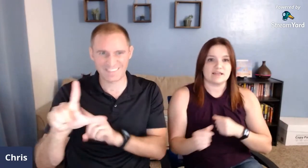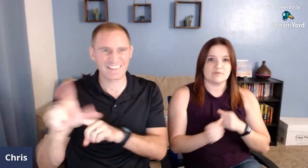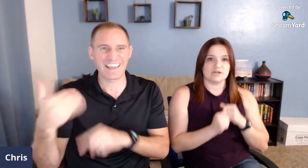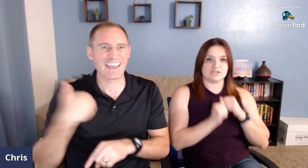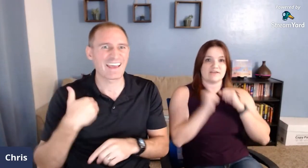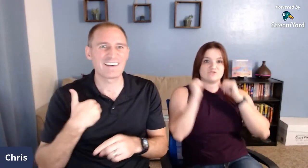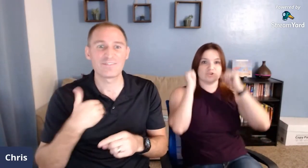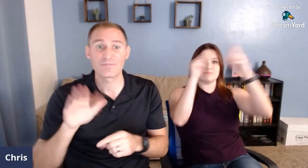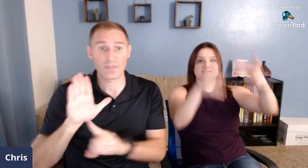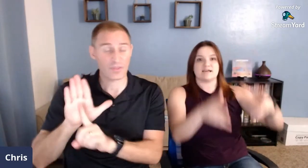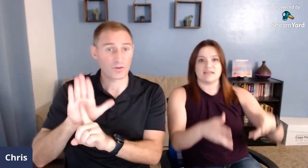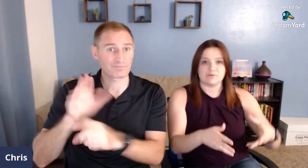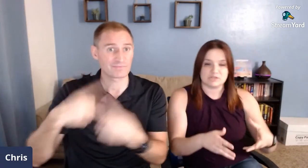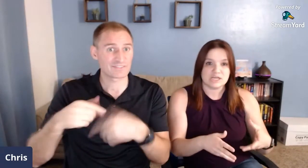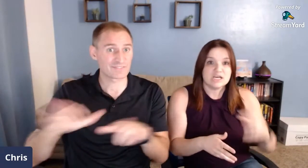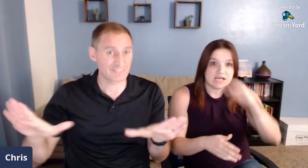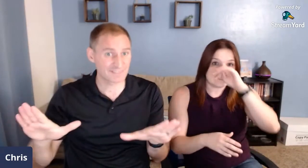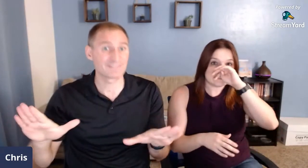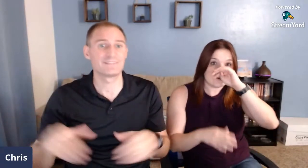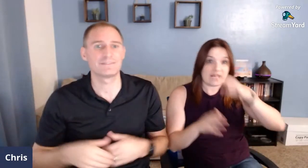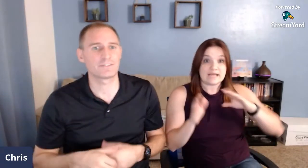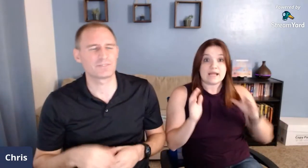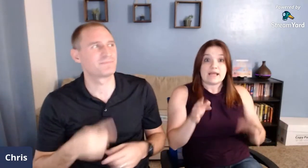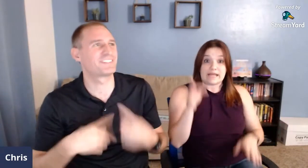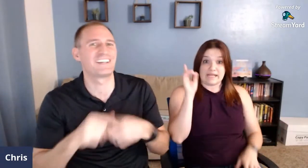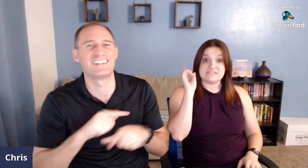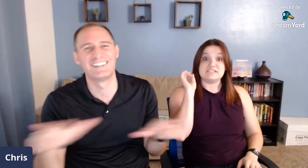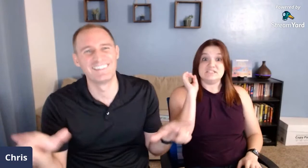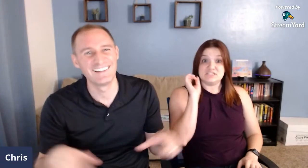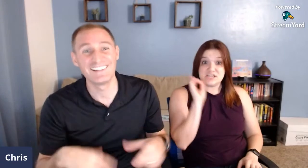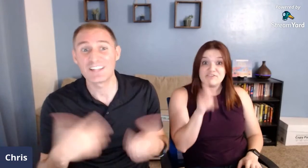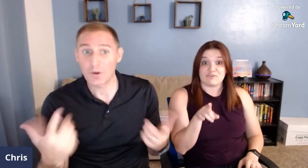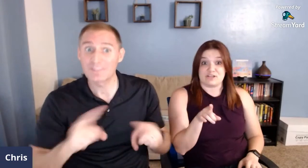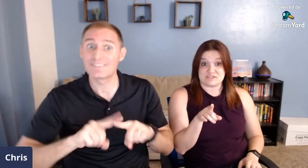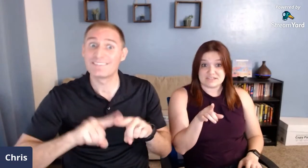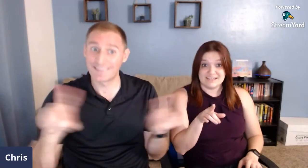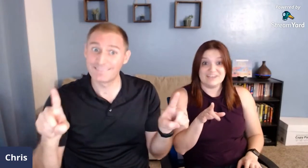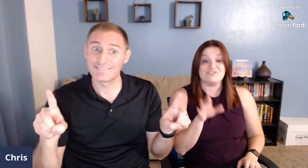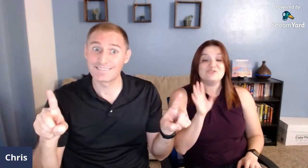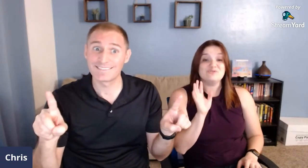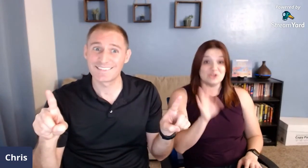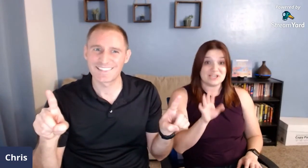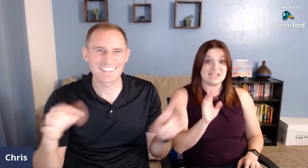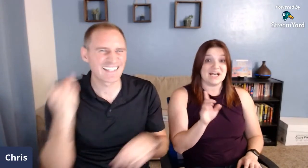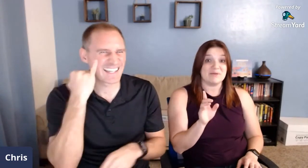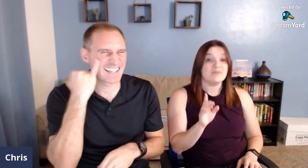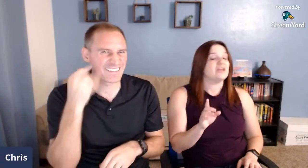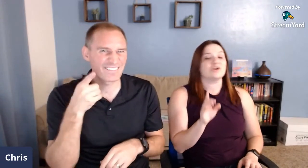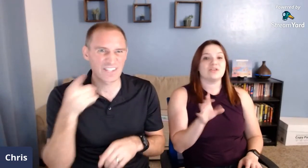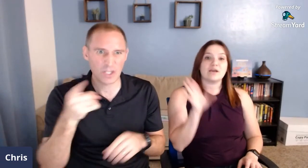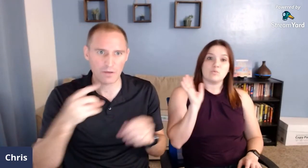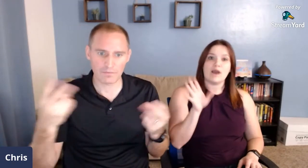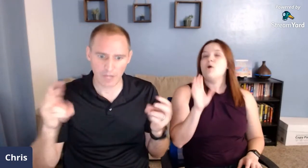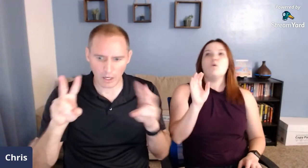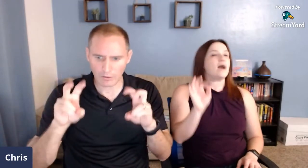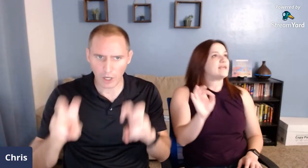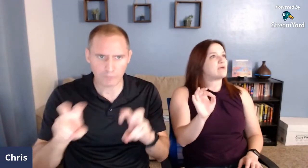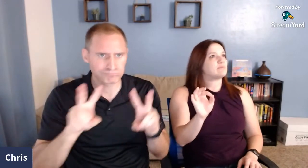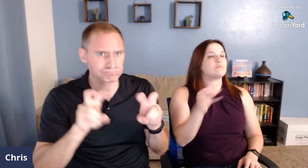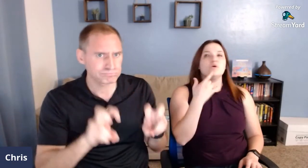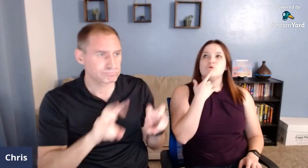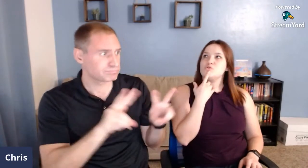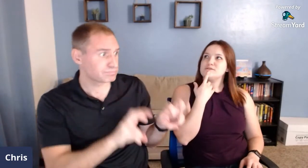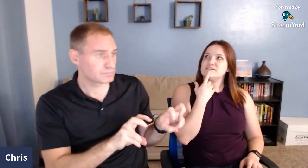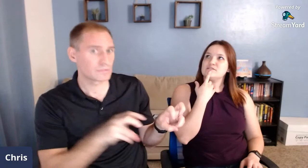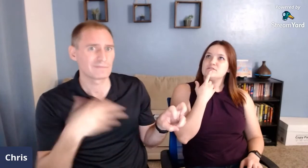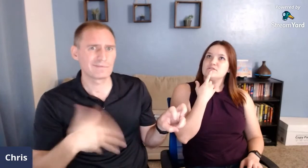Australian Sign Language. They have German Sign Language. And so it's different. If you look it up, you're like, wow, I can't